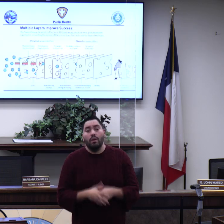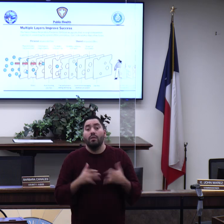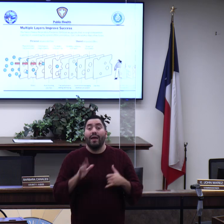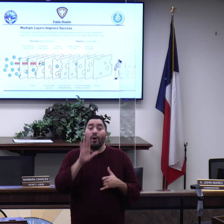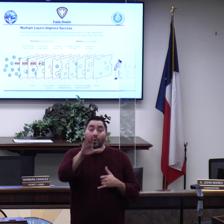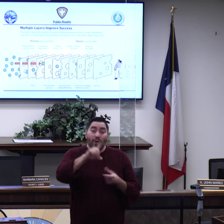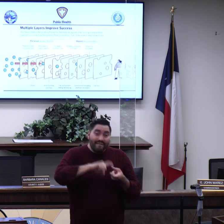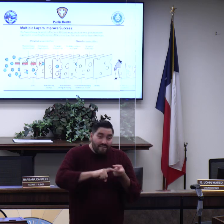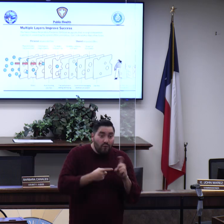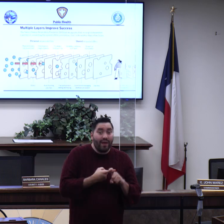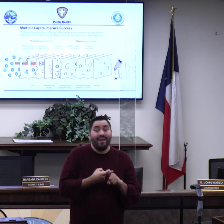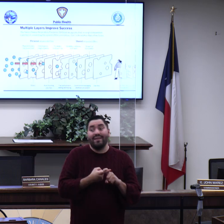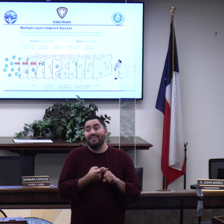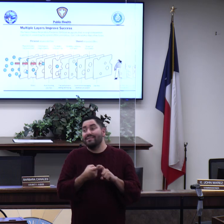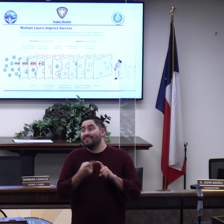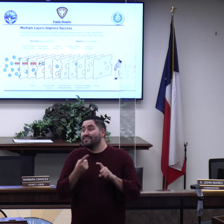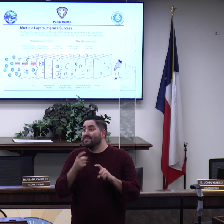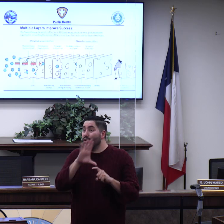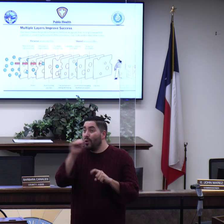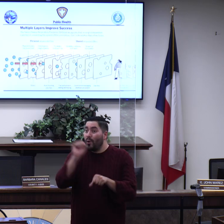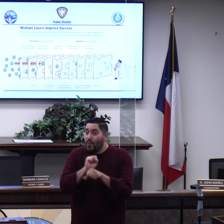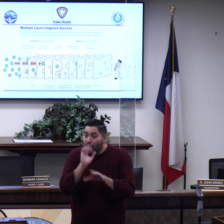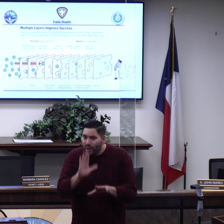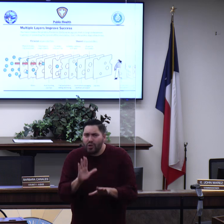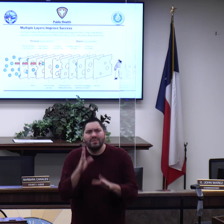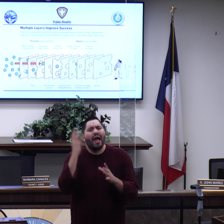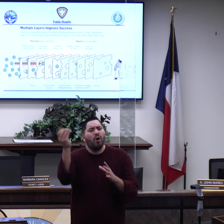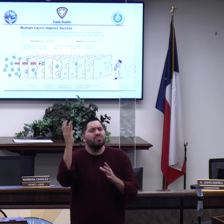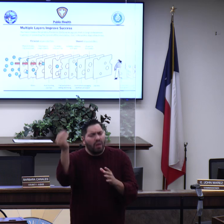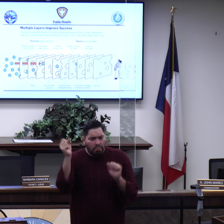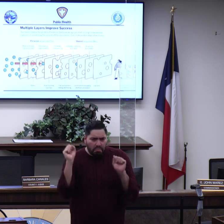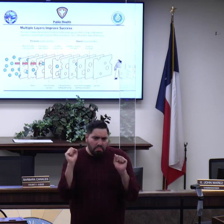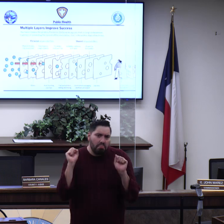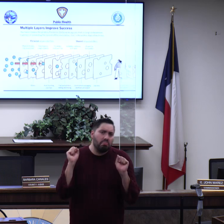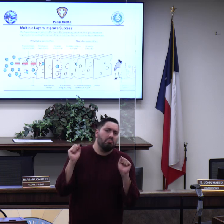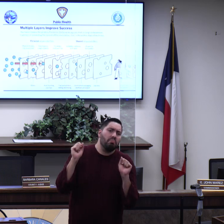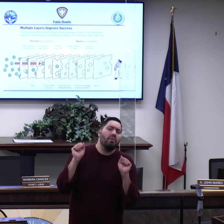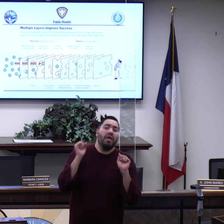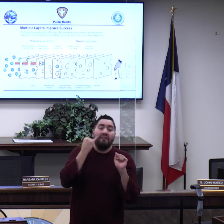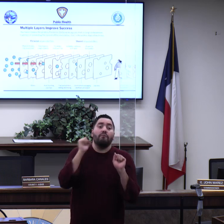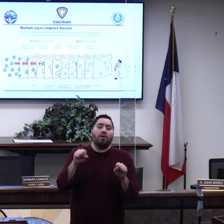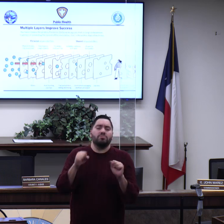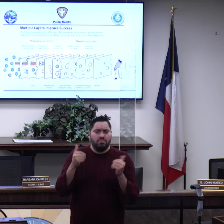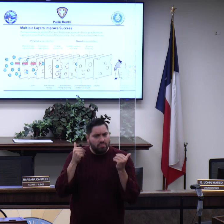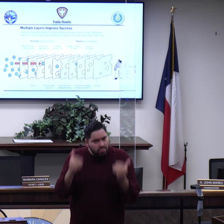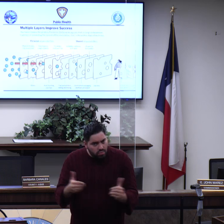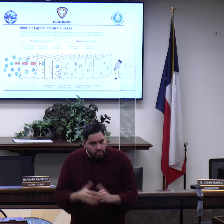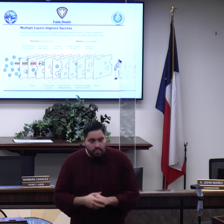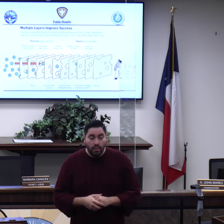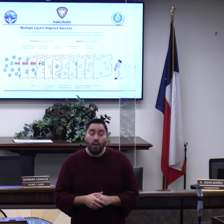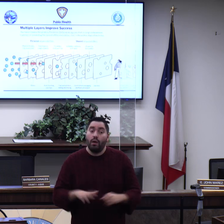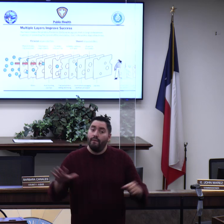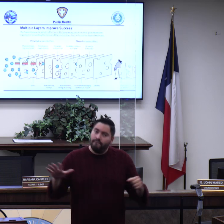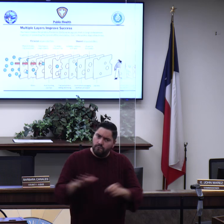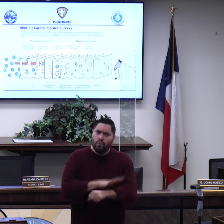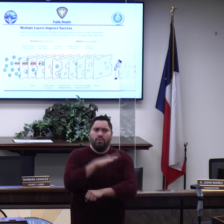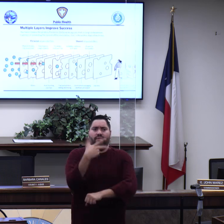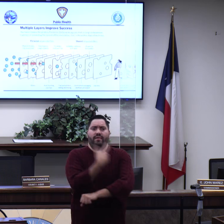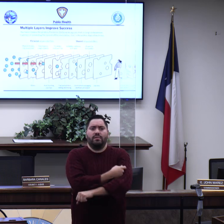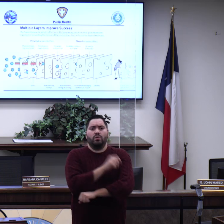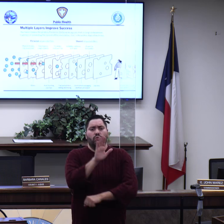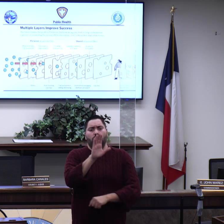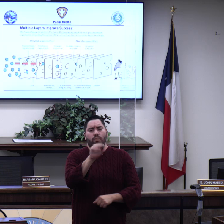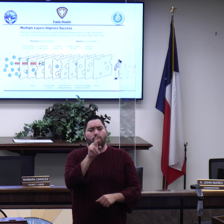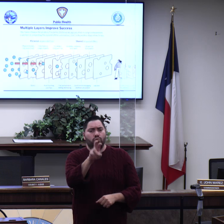coworkers in an outside, well-ventilated space if at all possible. Getting fully vaccinated and getting your